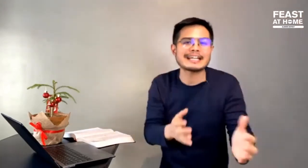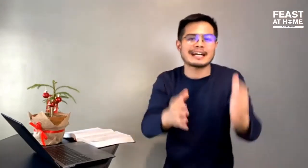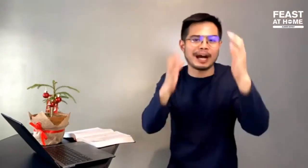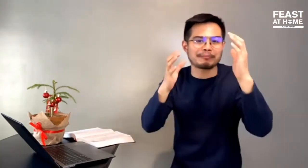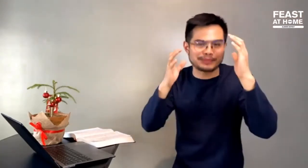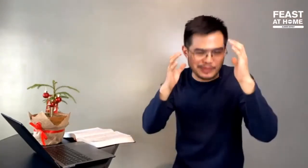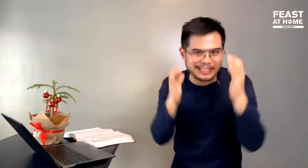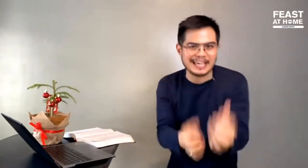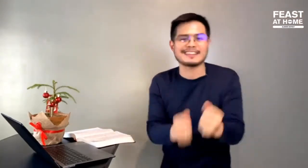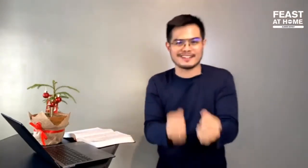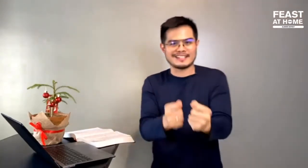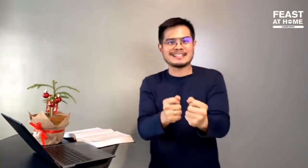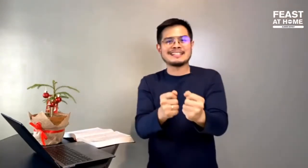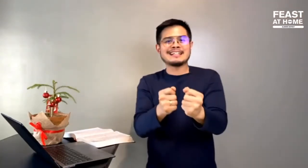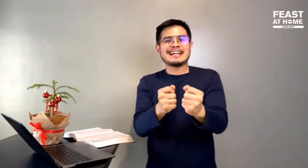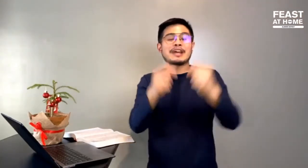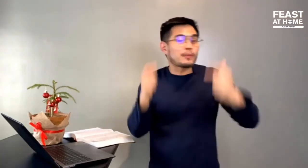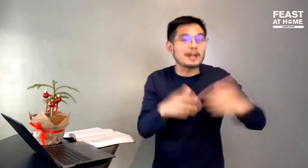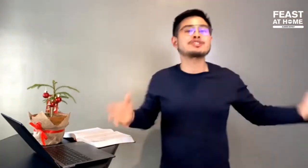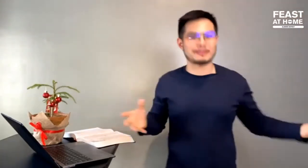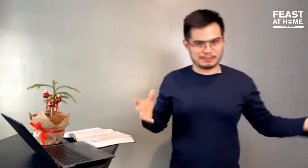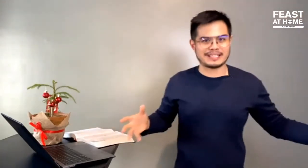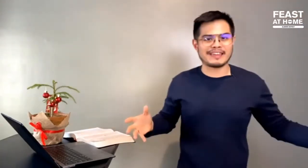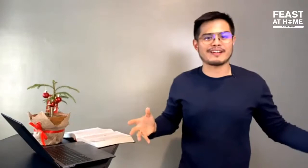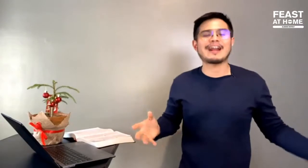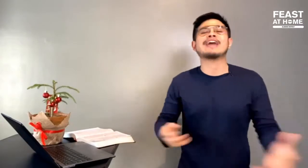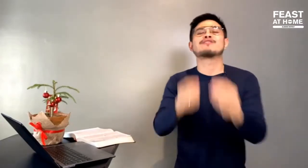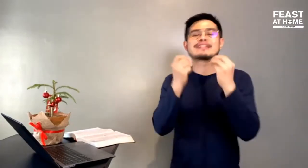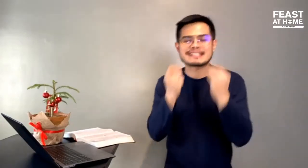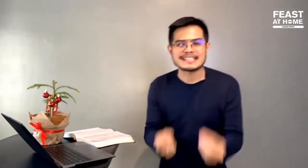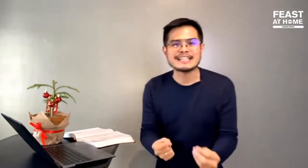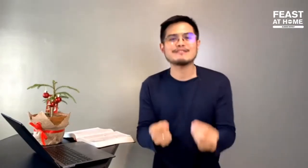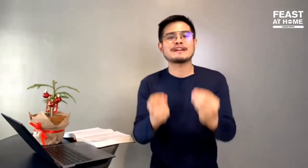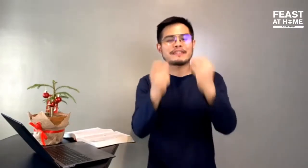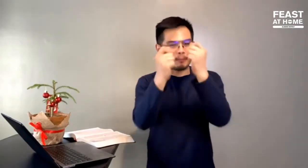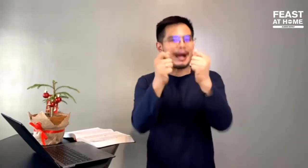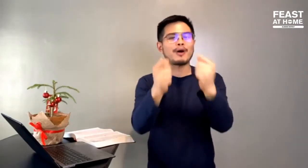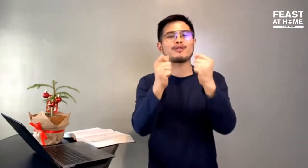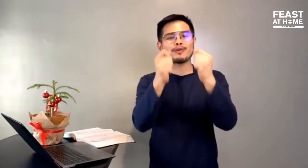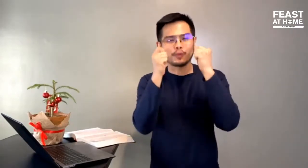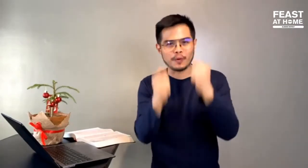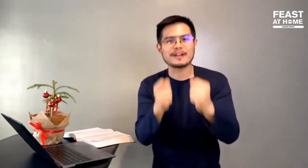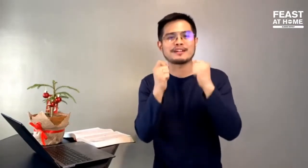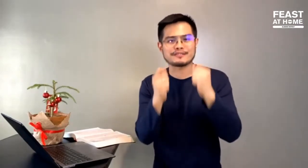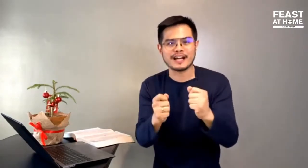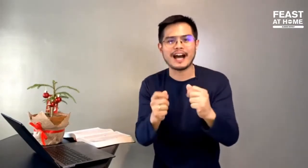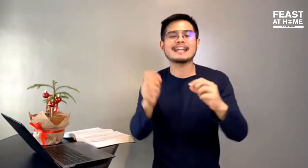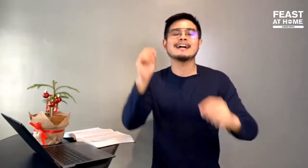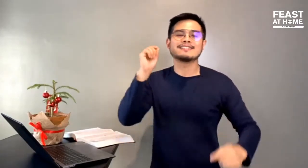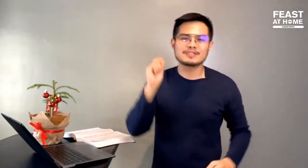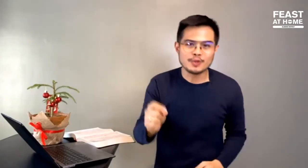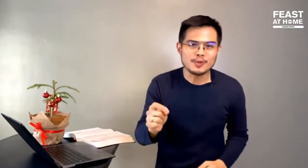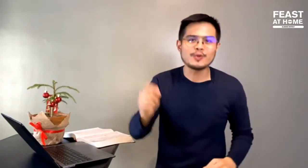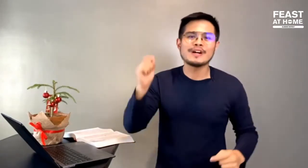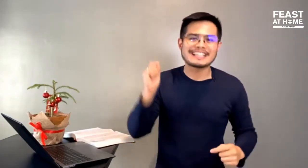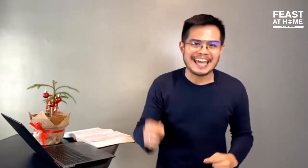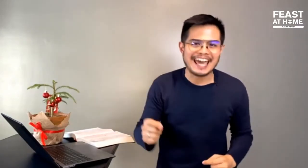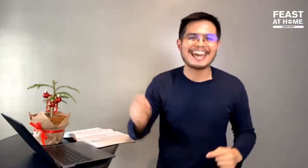can sync up together and worship together and receive the powerful word of God